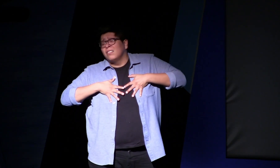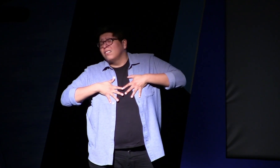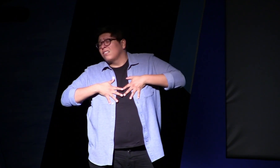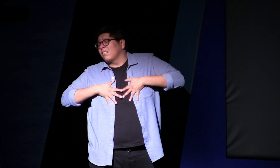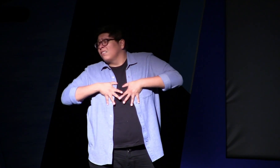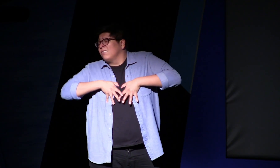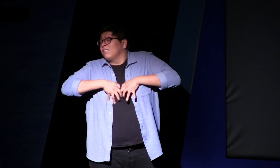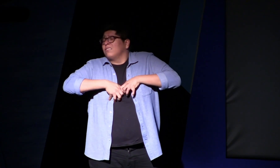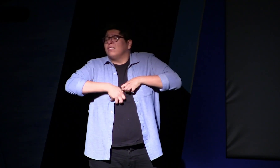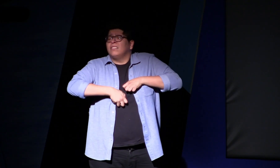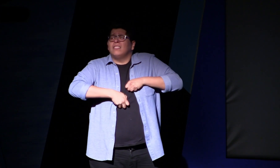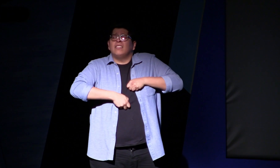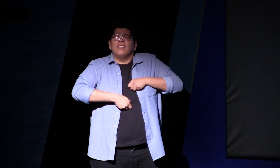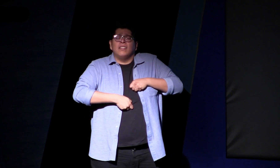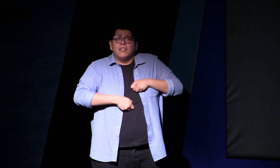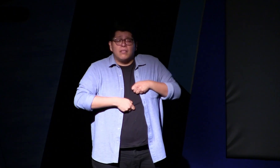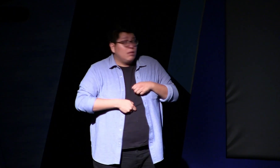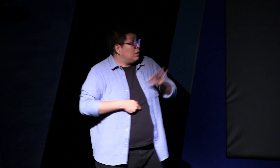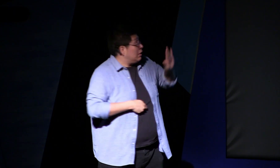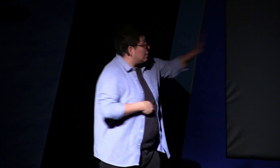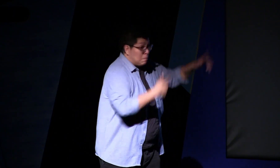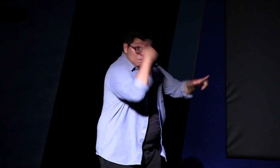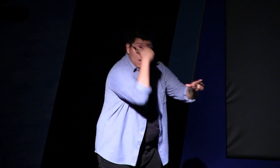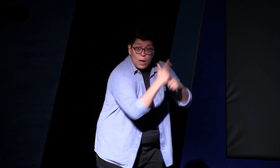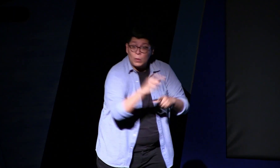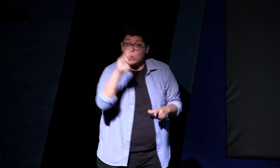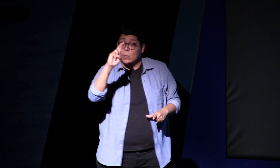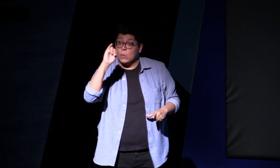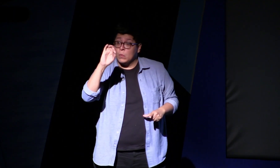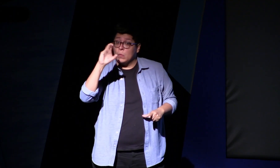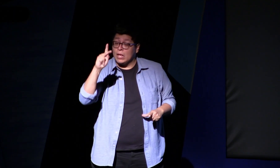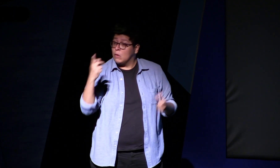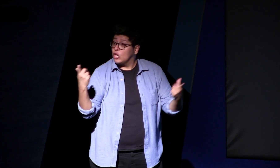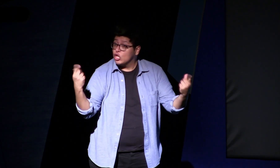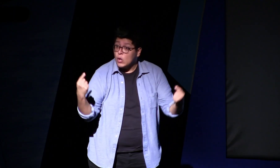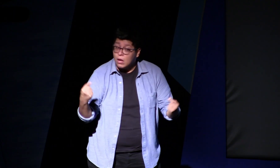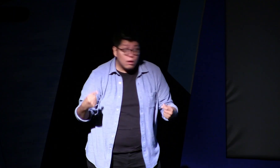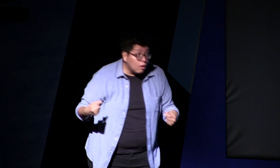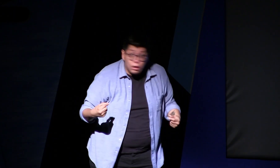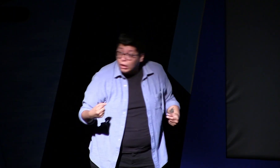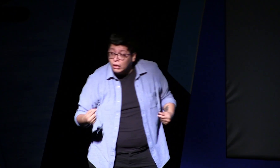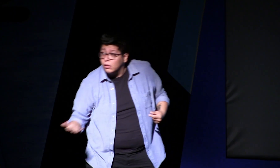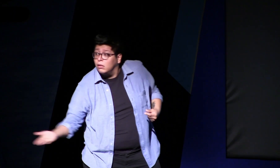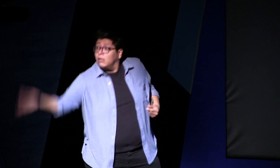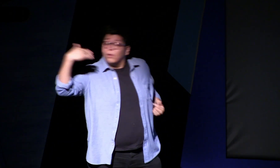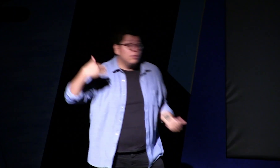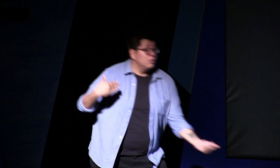The community grieved and was heartbroken over this incident. John's brother Rick decided